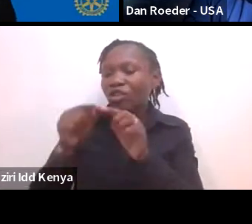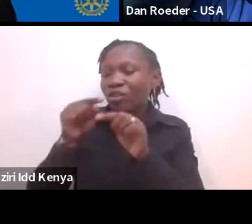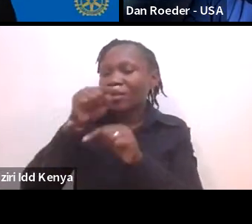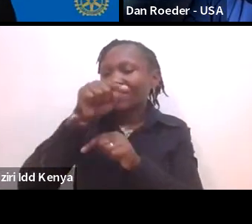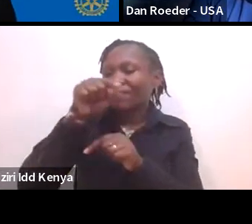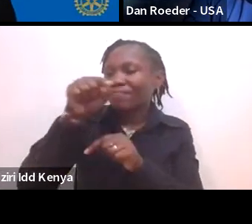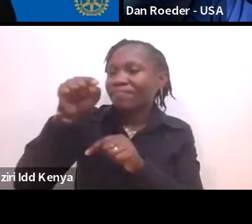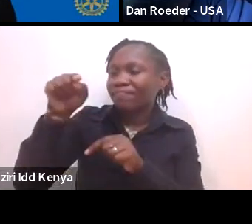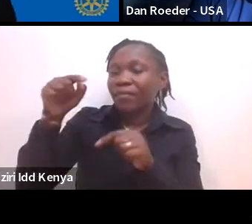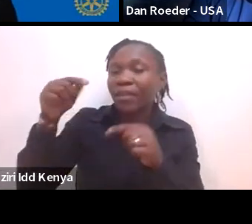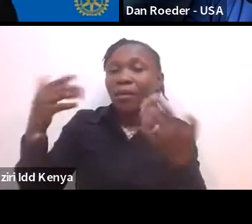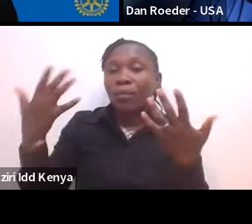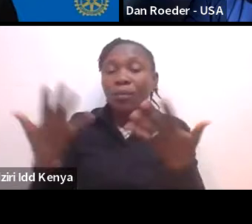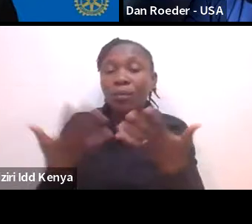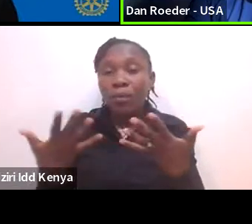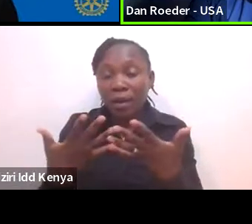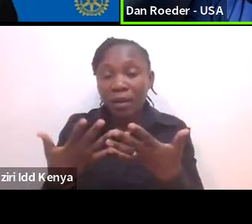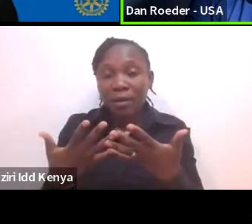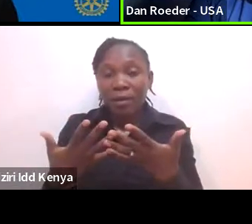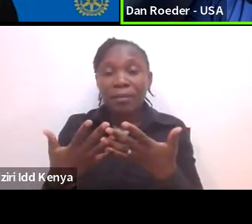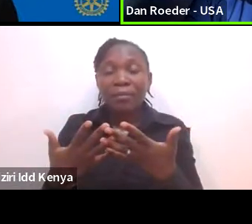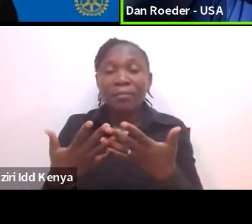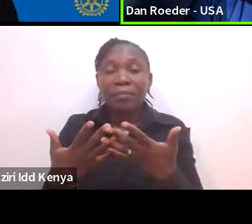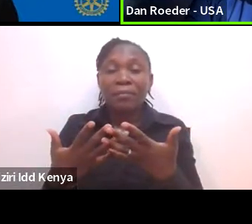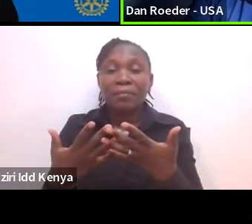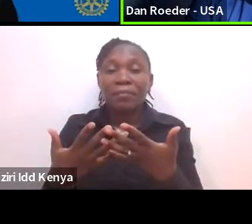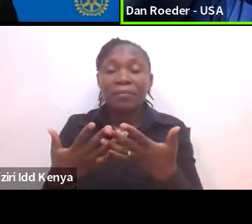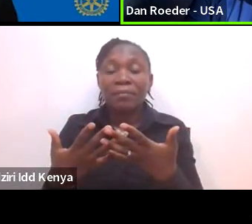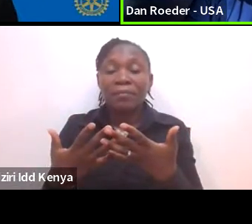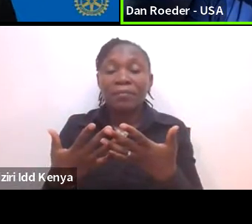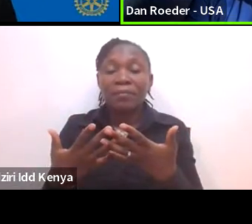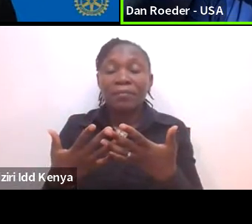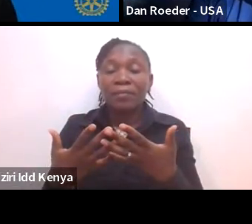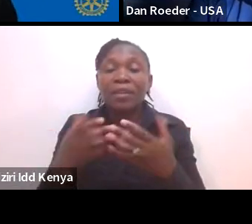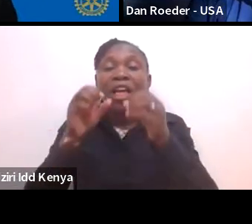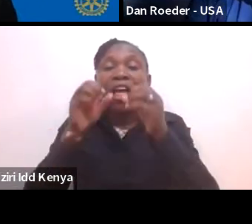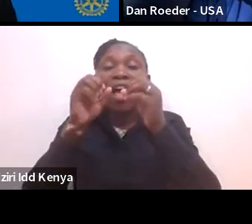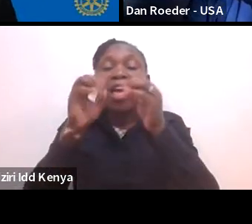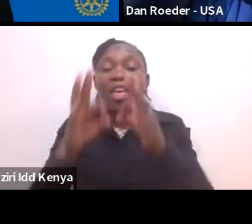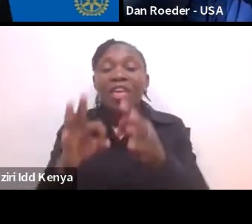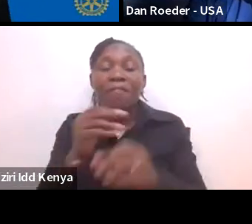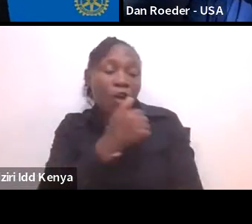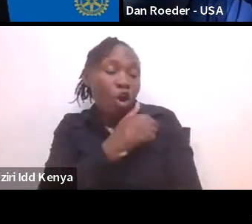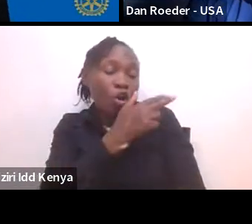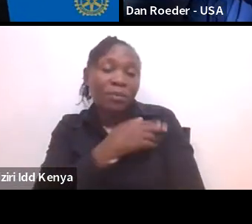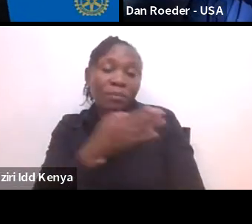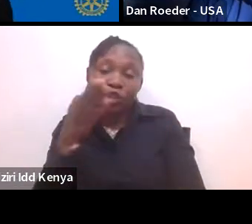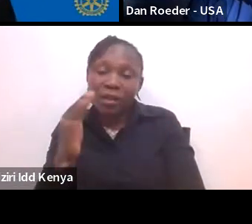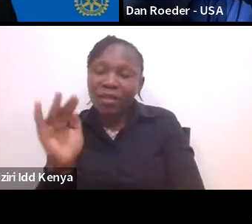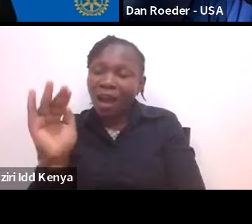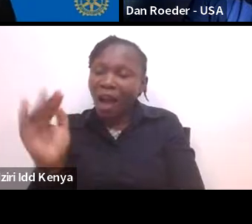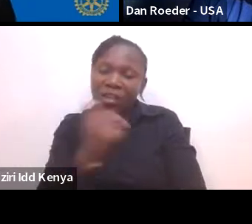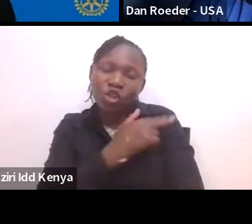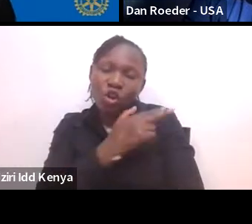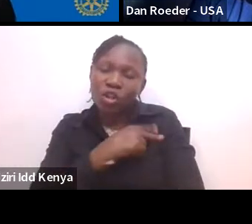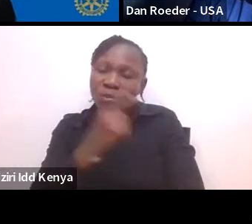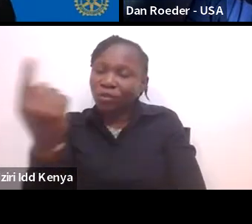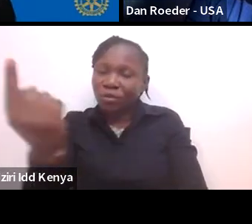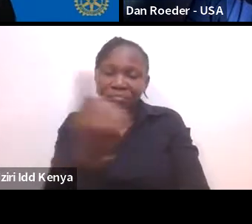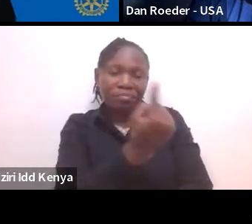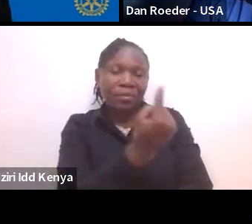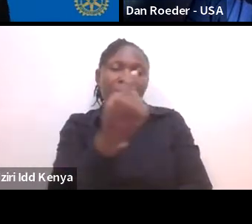the area. Mm-hmm. If there's a hospital, they can, we can ask them to come to the school, like I said,